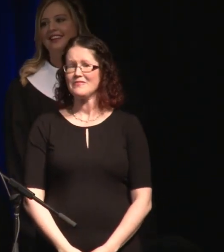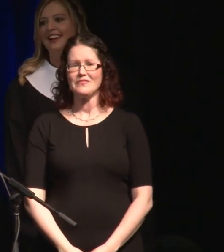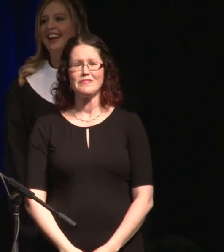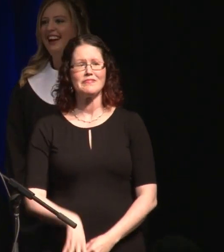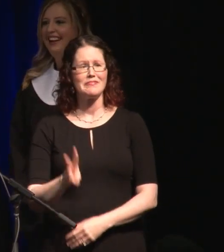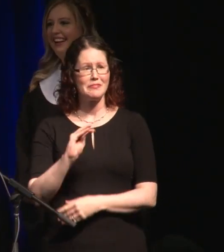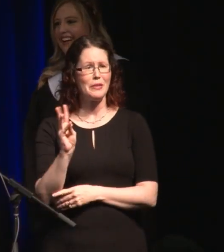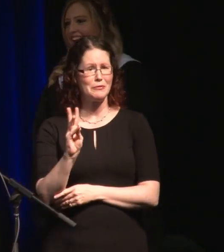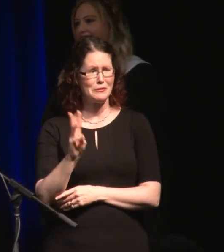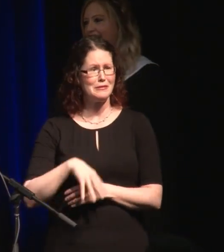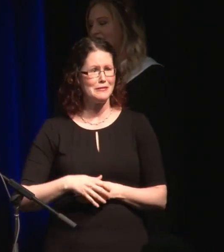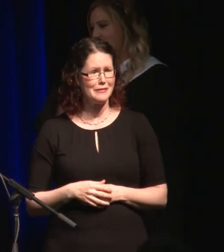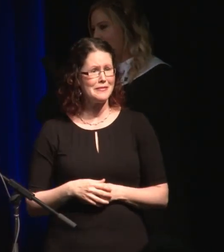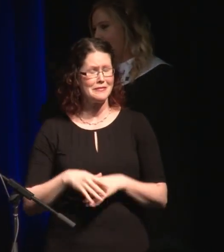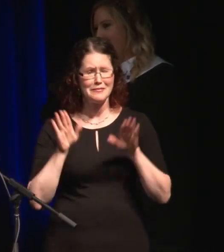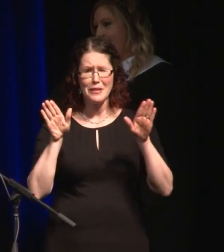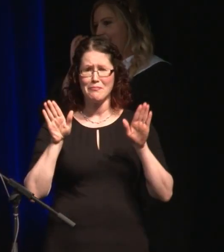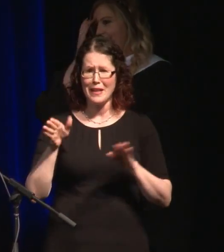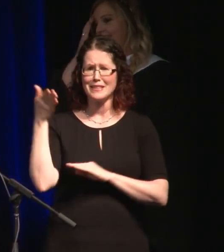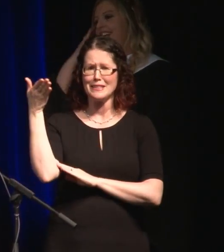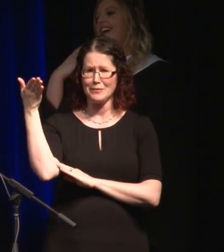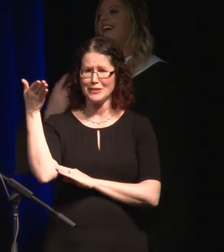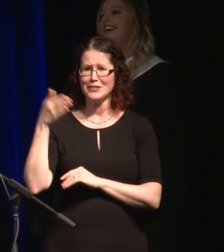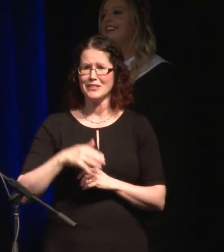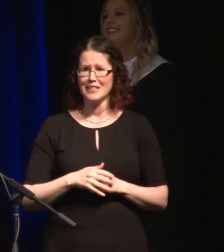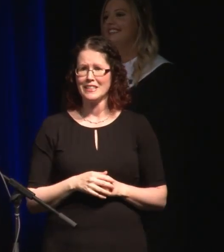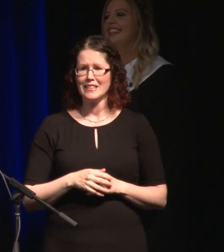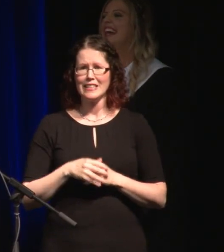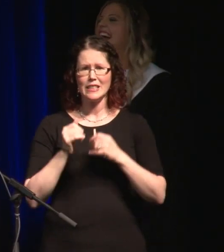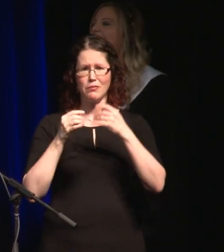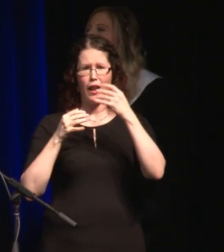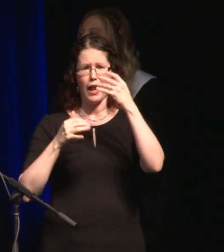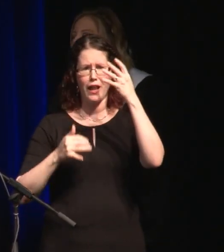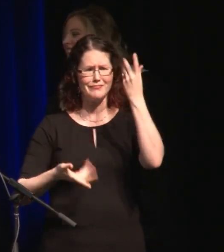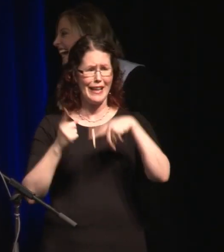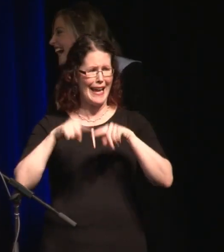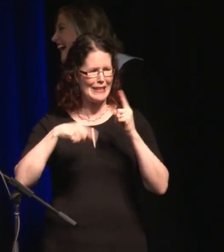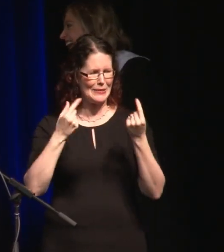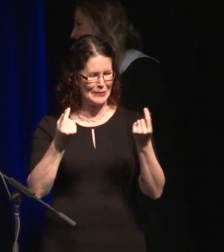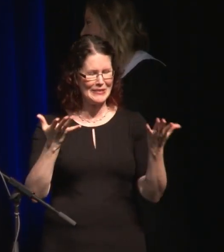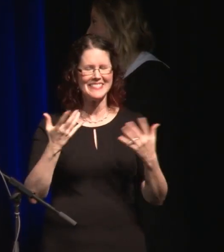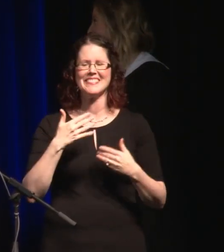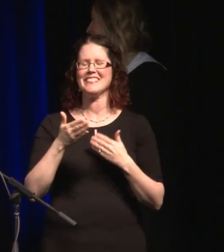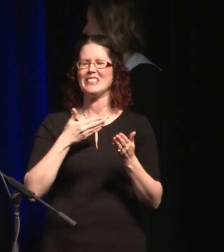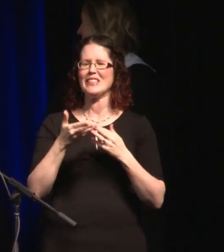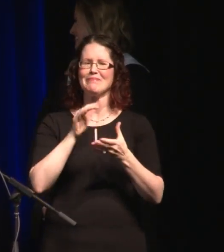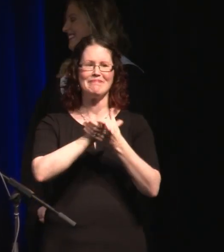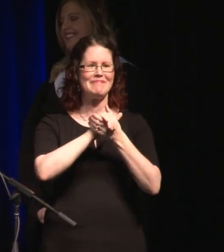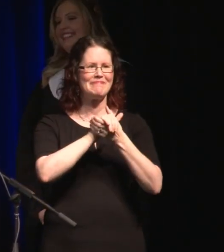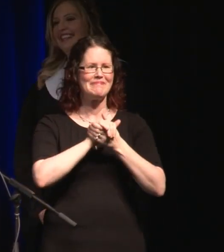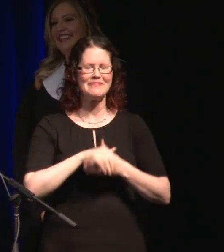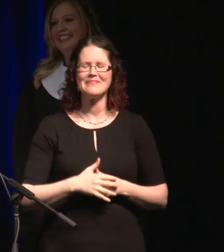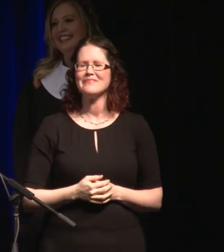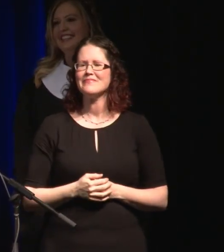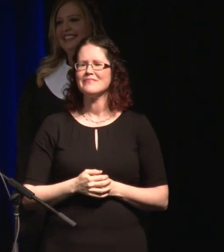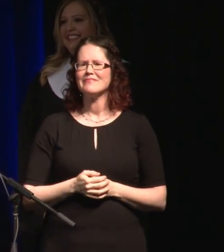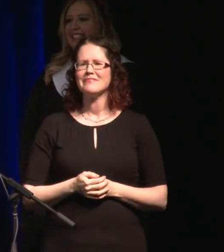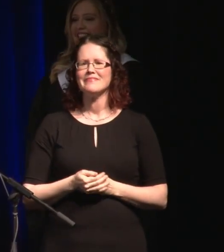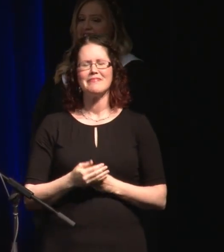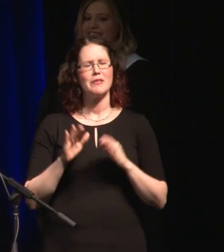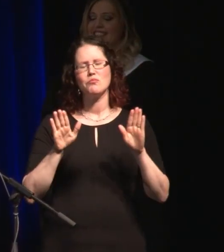Wow. That was fantastic, wonderful, extra, I can't even do it. Congratulations. That was a